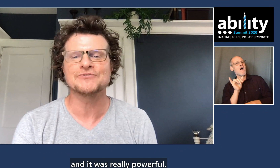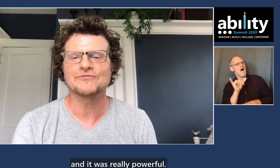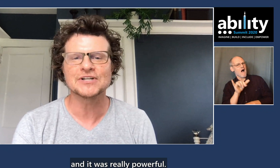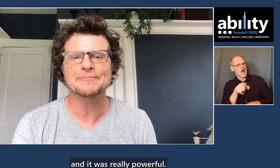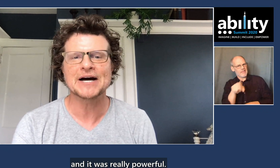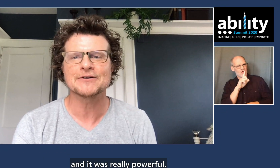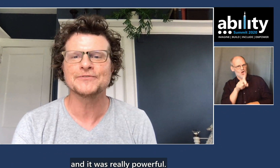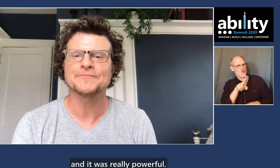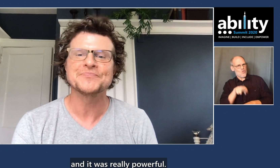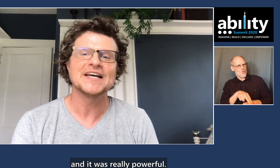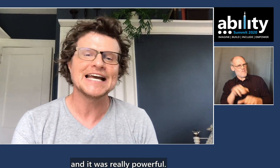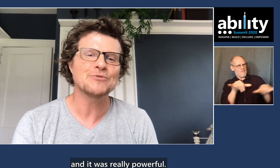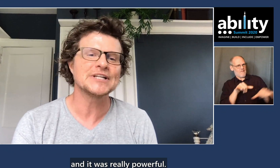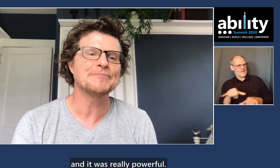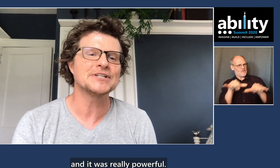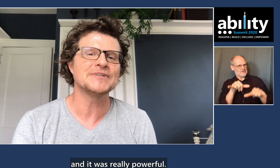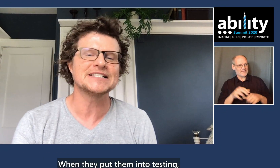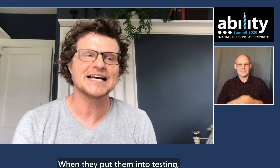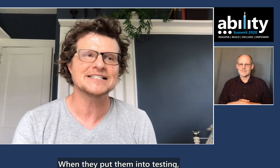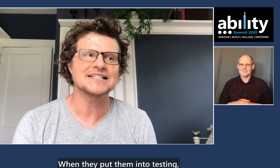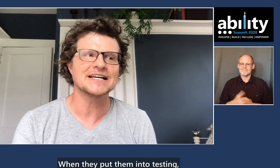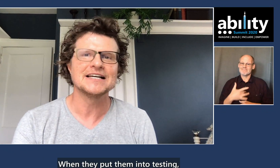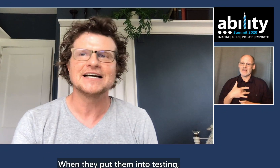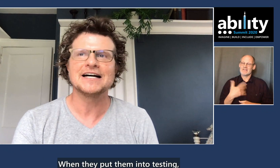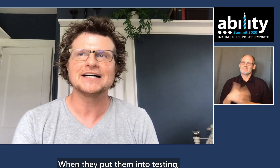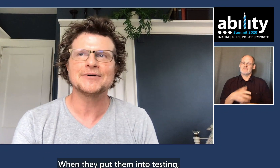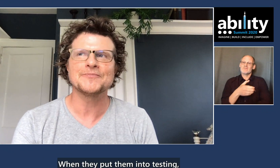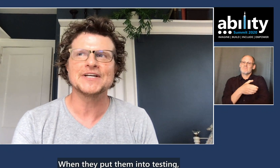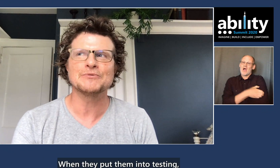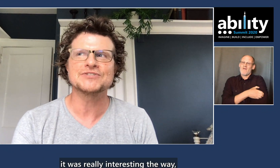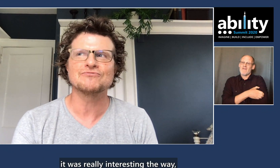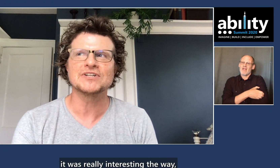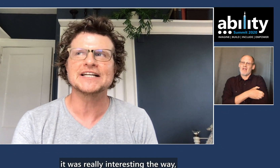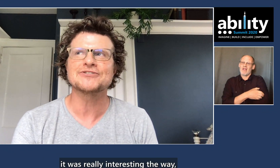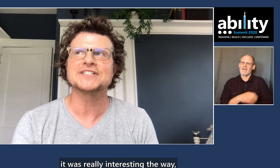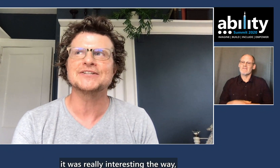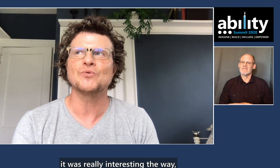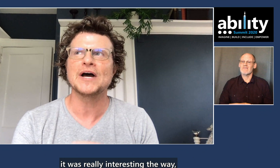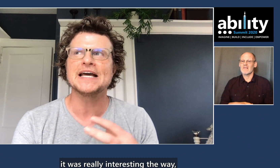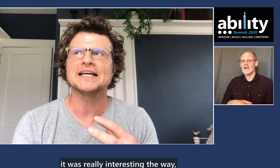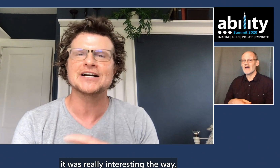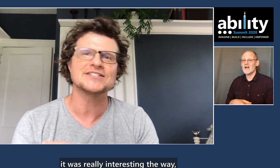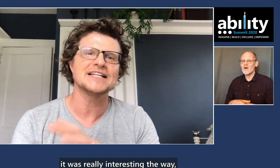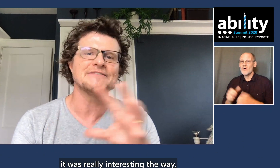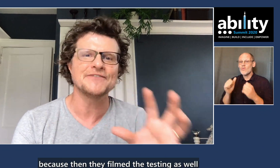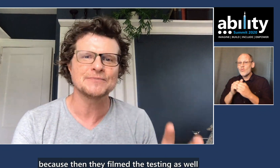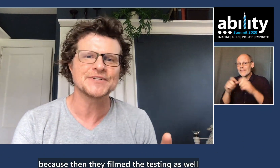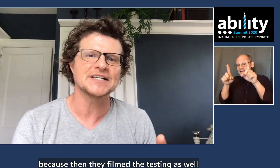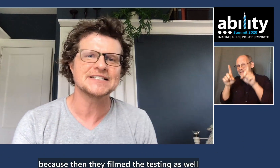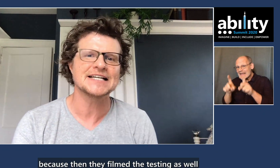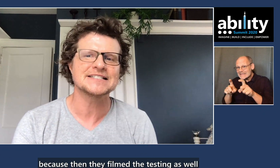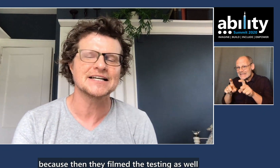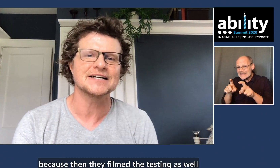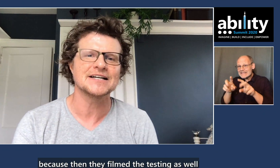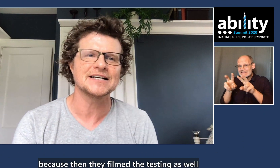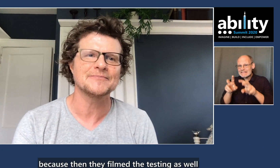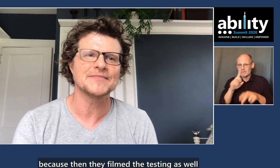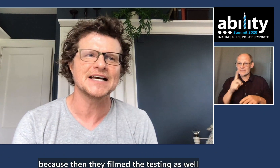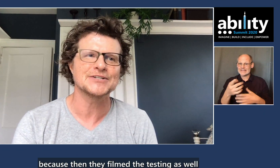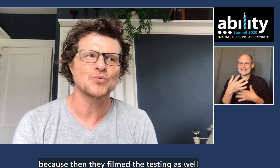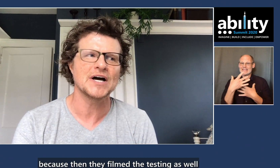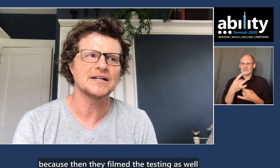And it was really powerful. And when they put them into testing, it was really interesting the way, because then they filmed the